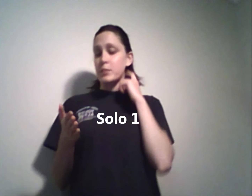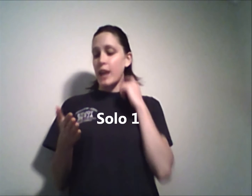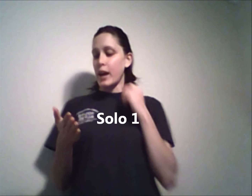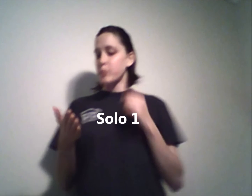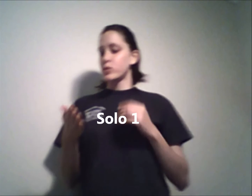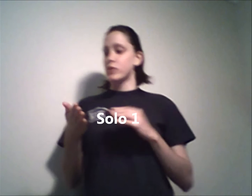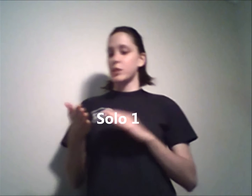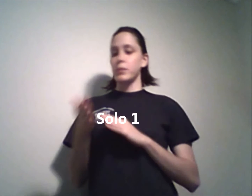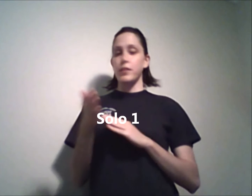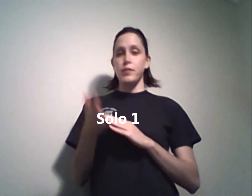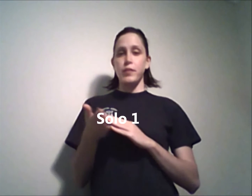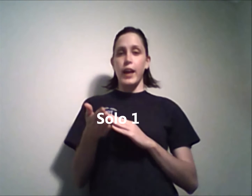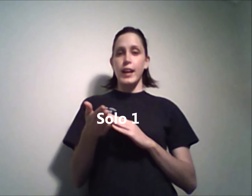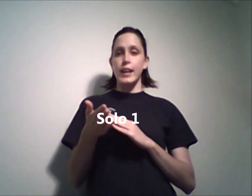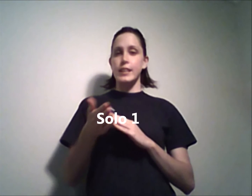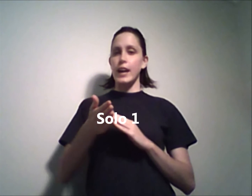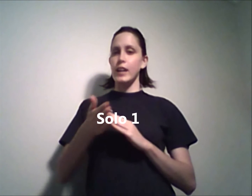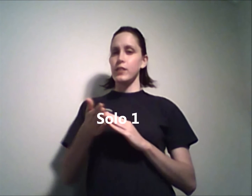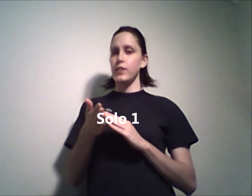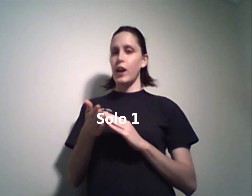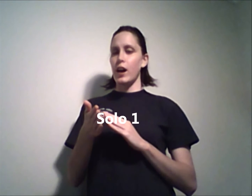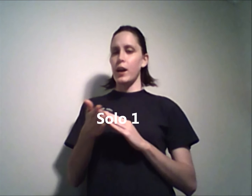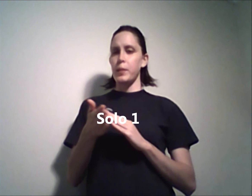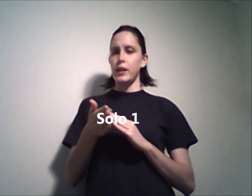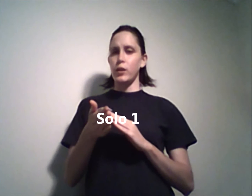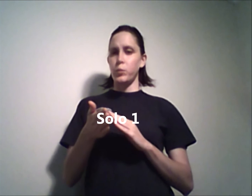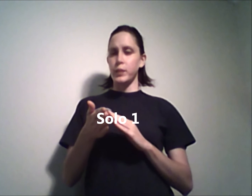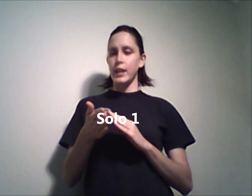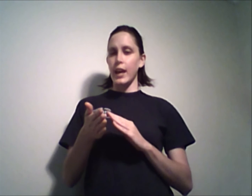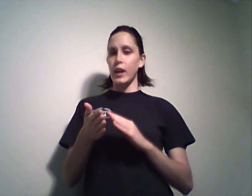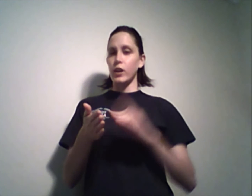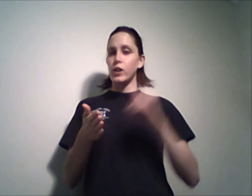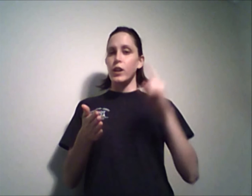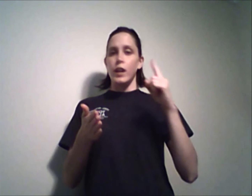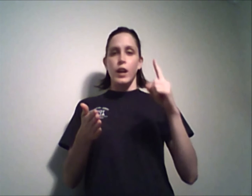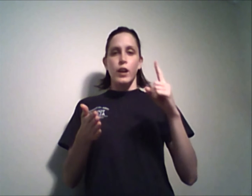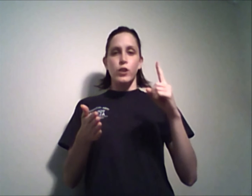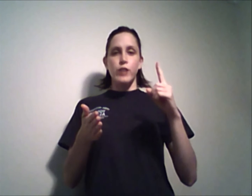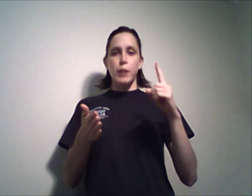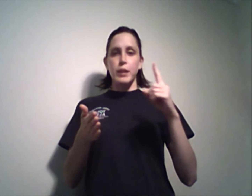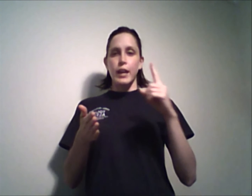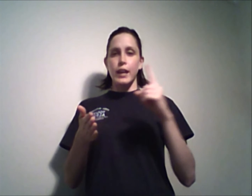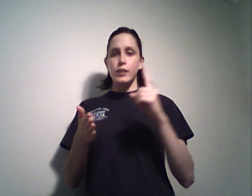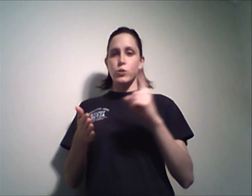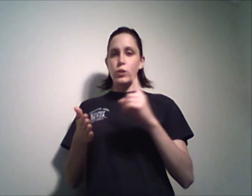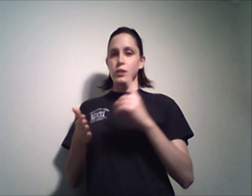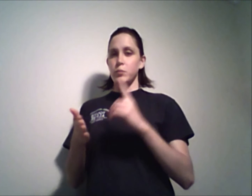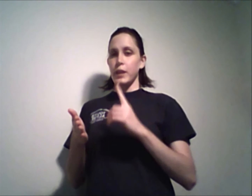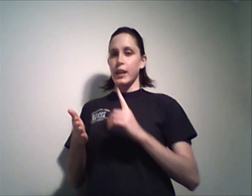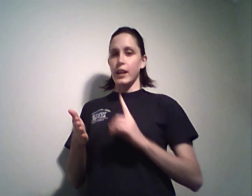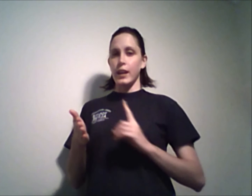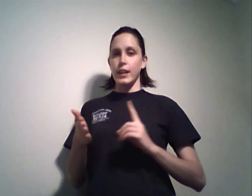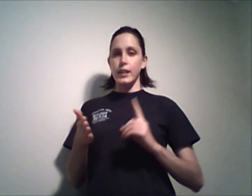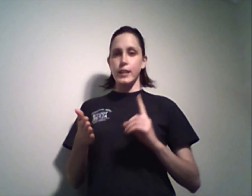sometimes. So it's going to be a flat hand, kind of at an oblique angle. Your dominant hand is going to make an